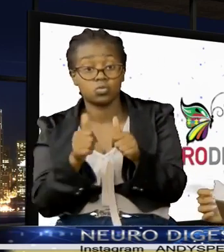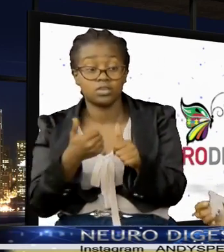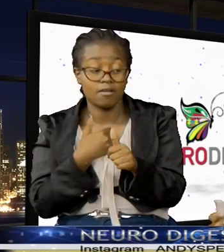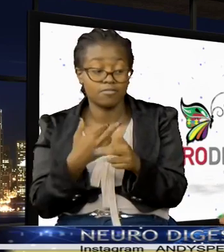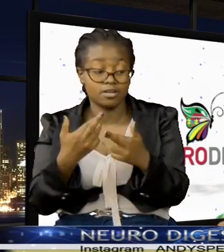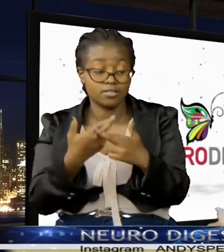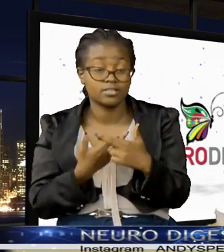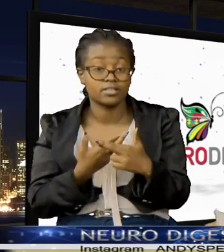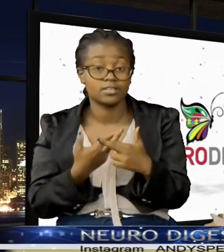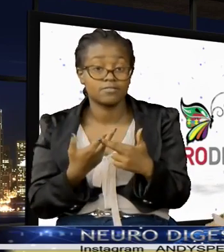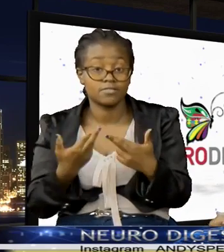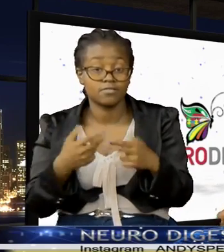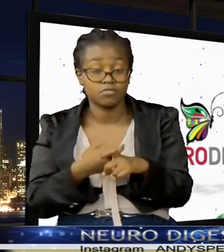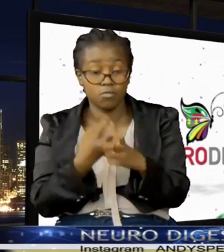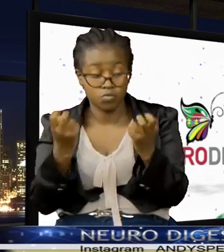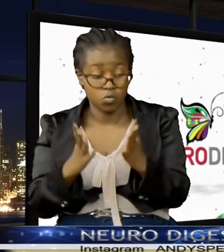have received from one of our viewers.